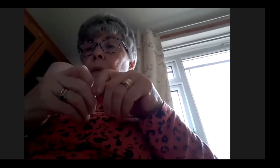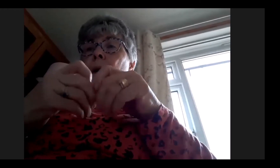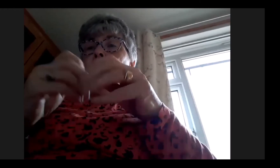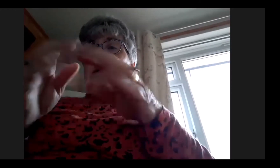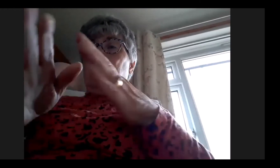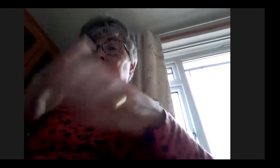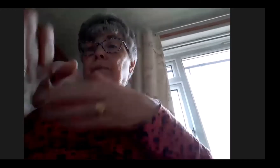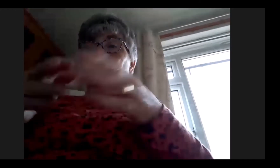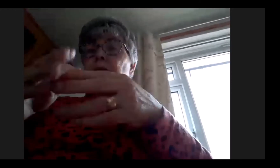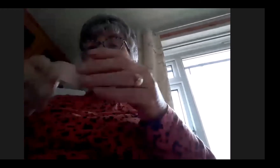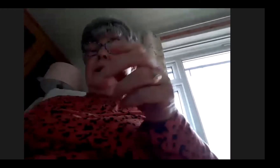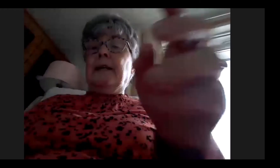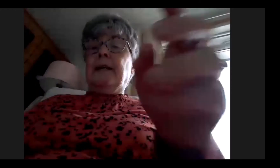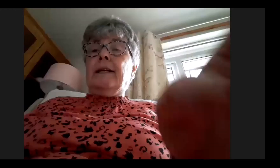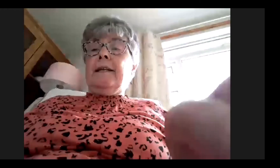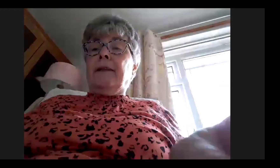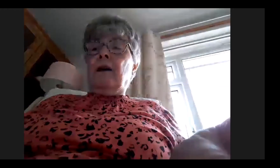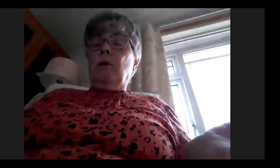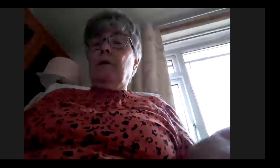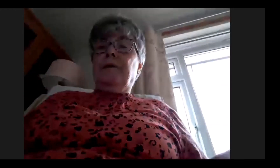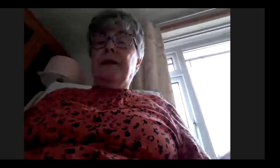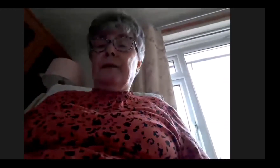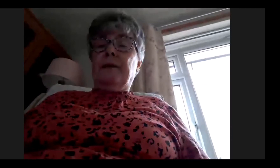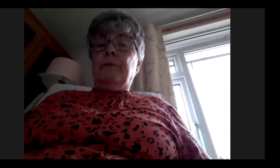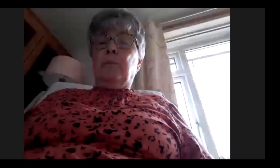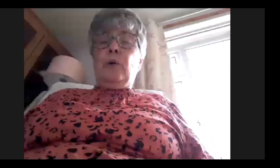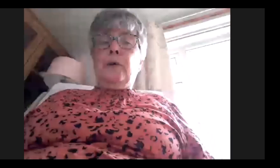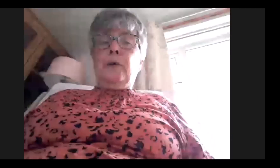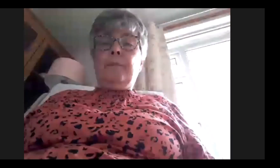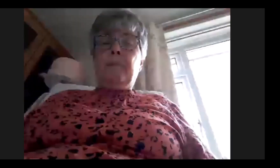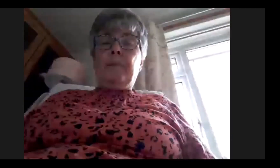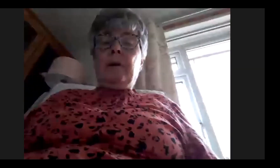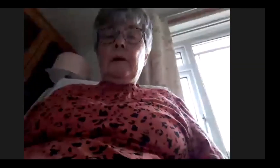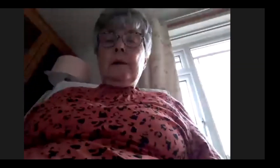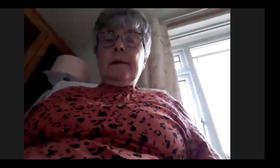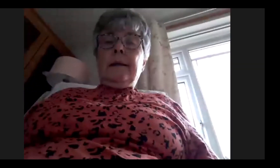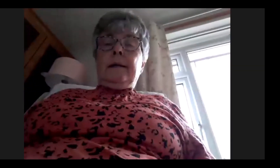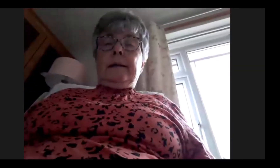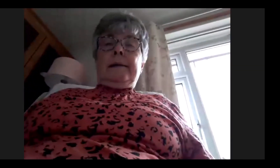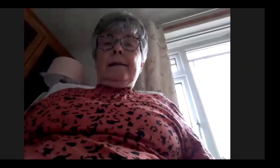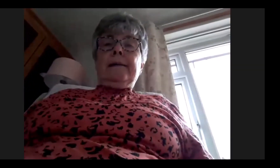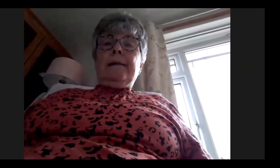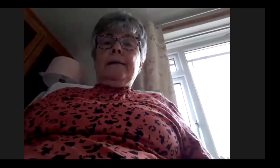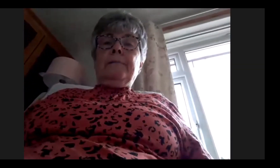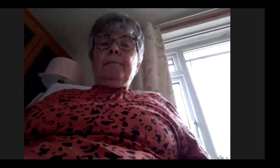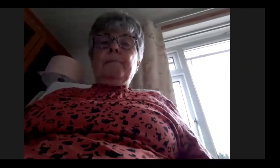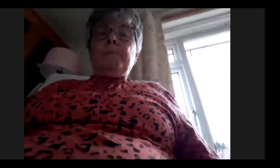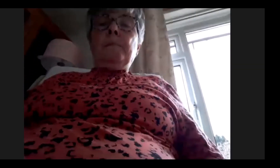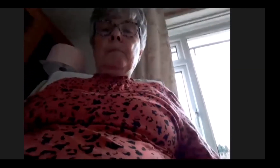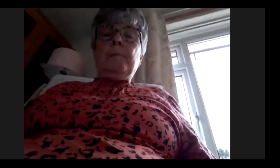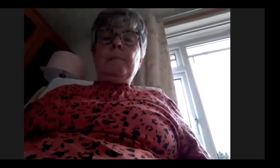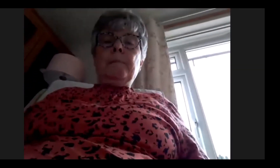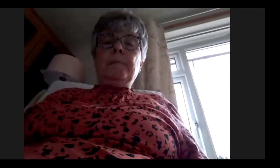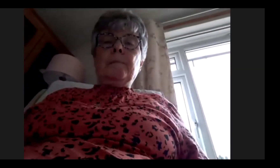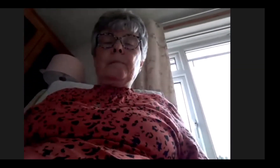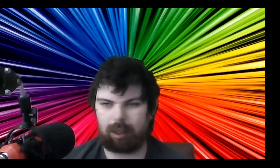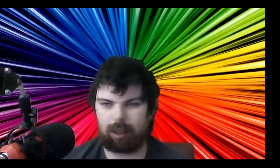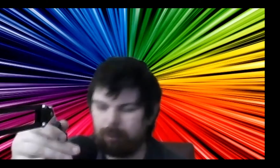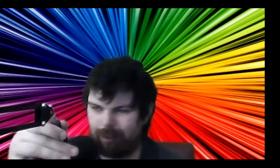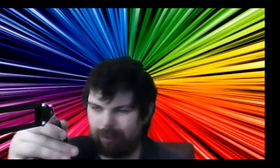by signing the whole of the word. I mean, I used to watch